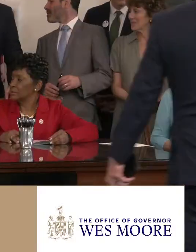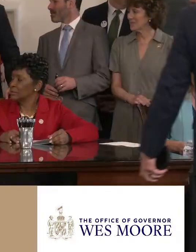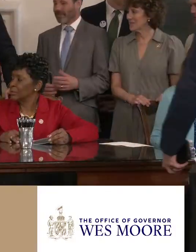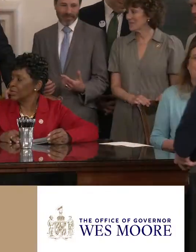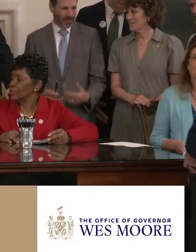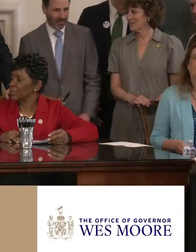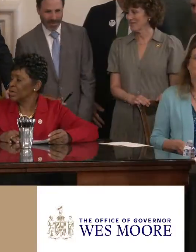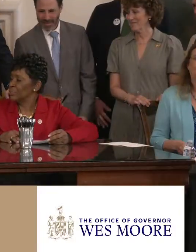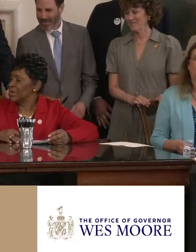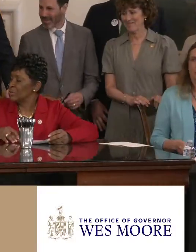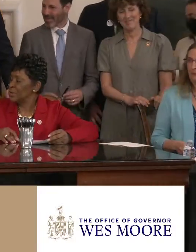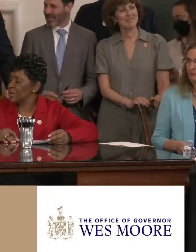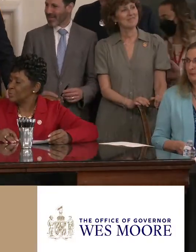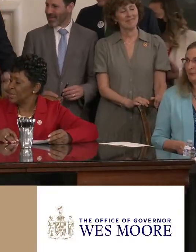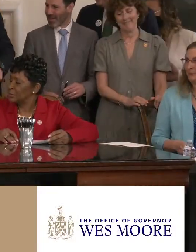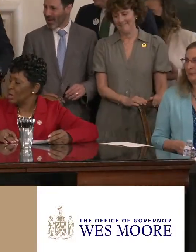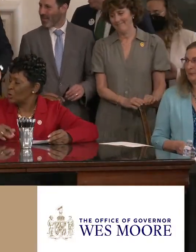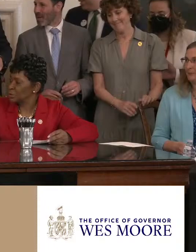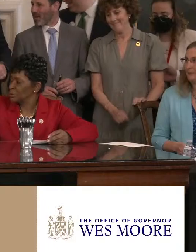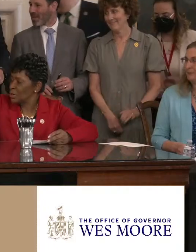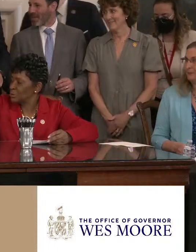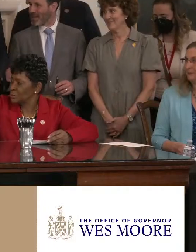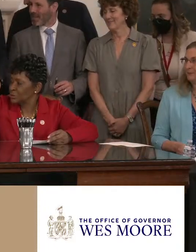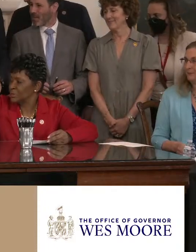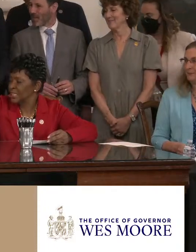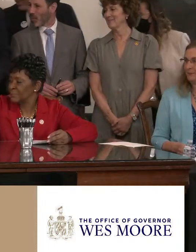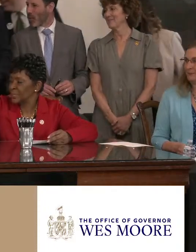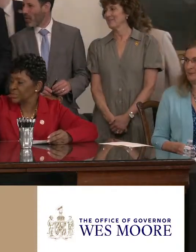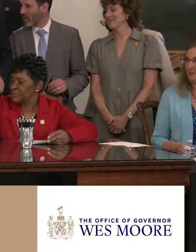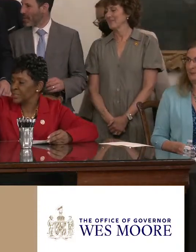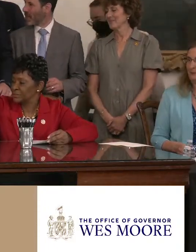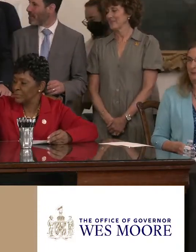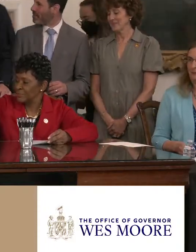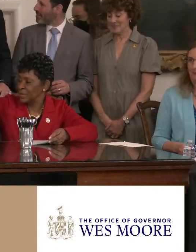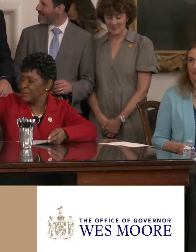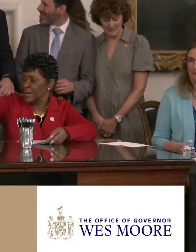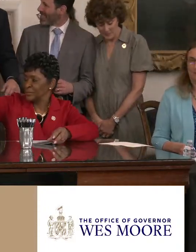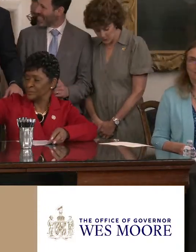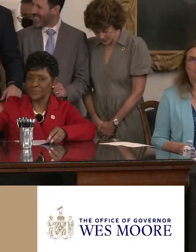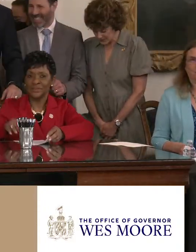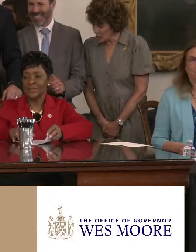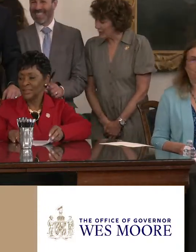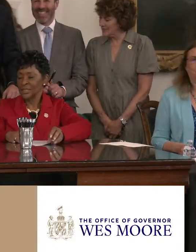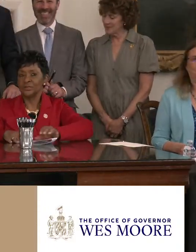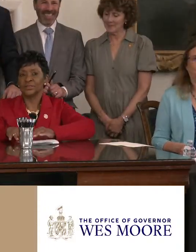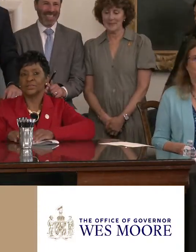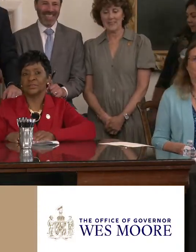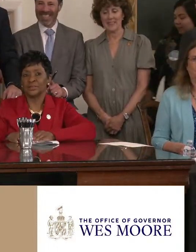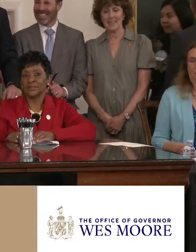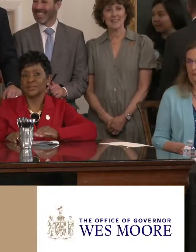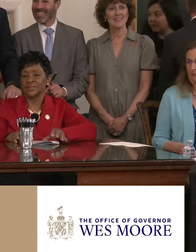All right, everyone else needs to move around behind the group in the middle, please. Come around this way, please.